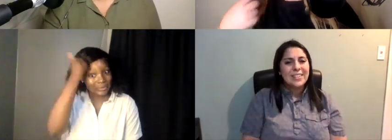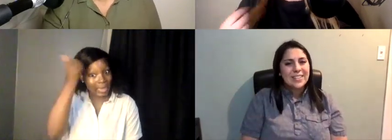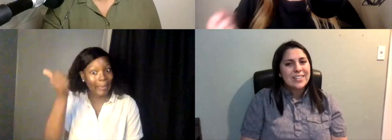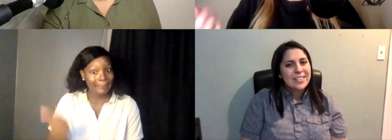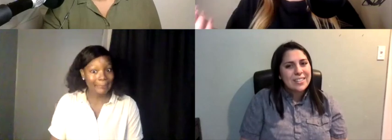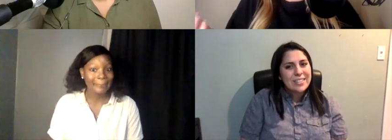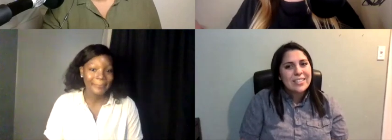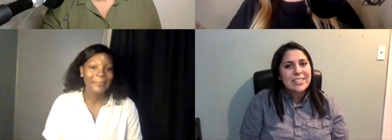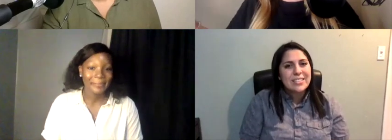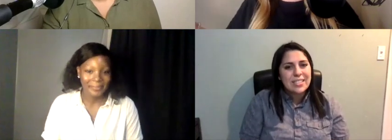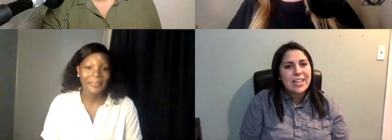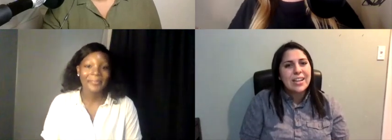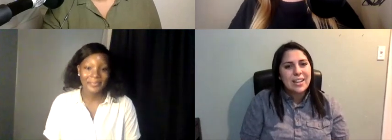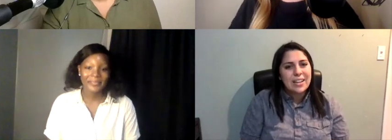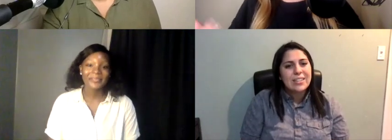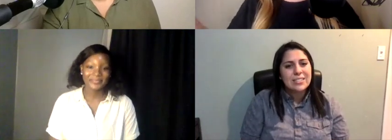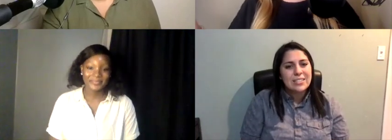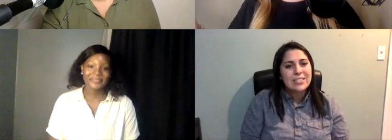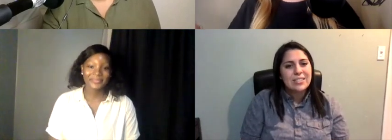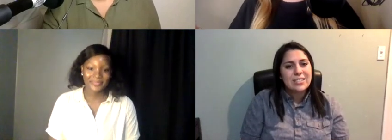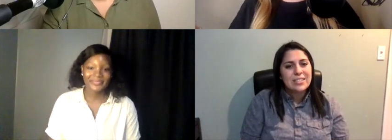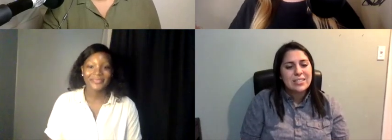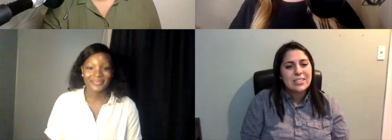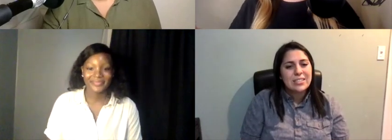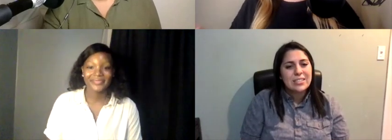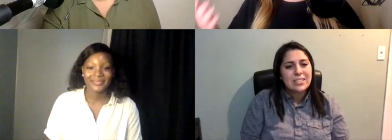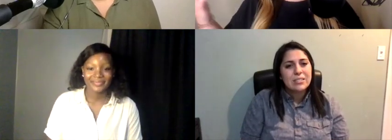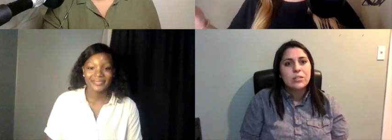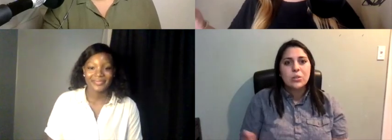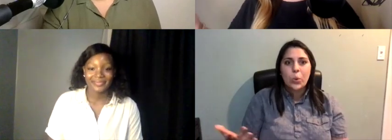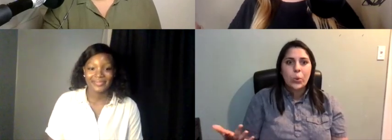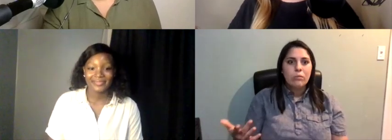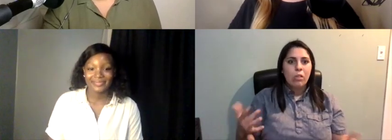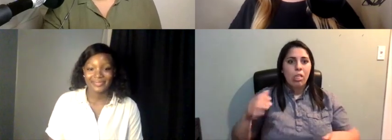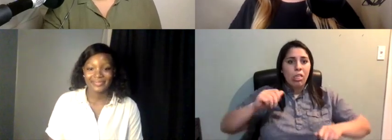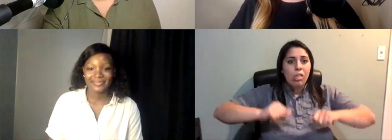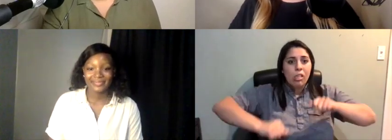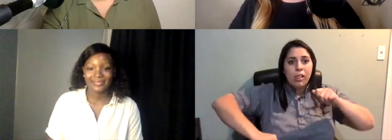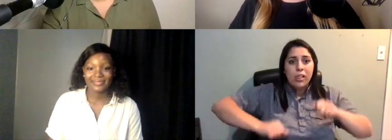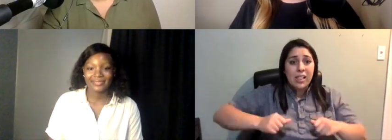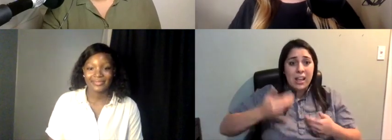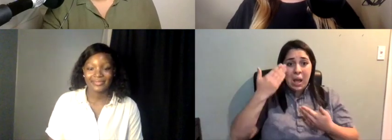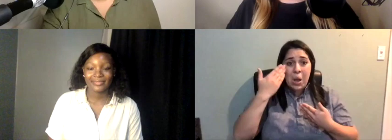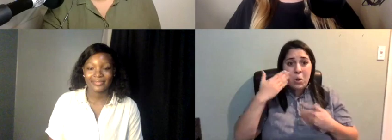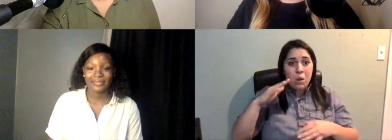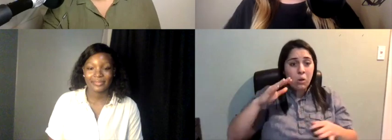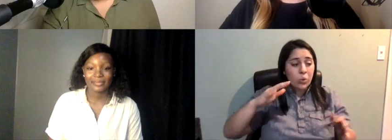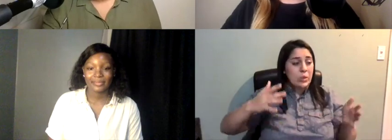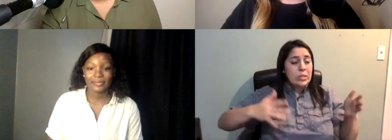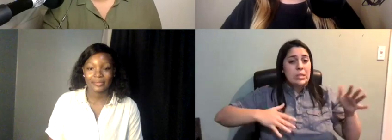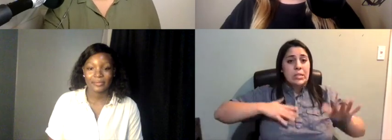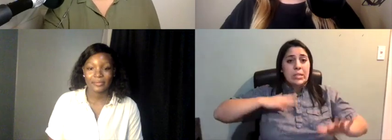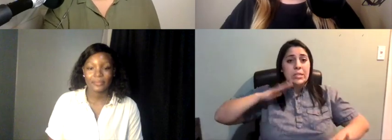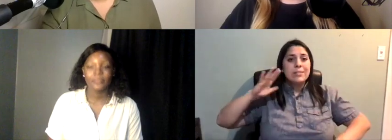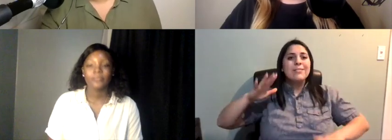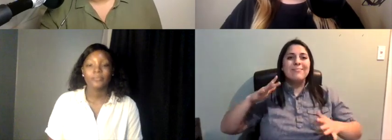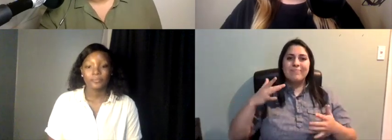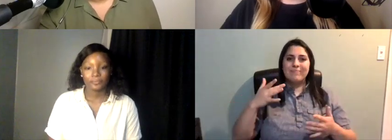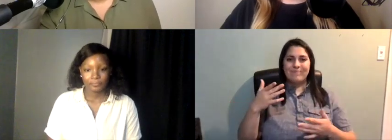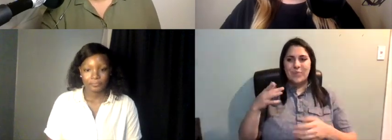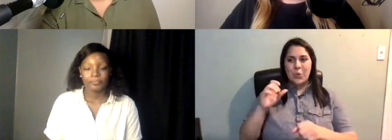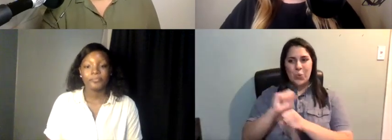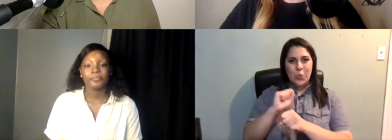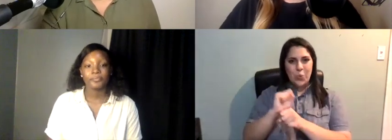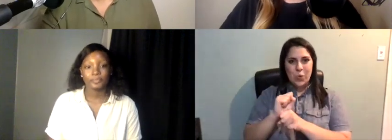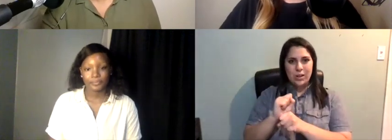right. There's always fear with uncertainty, and not having a job and income is like one of the ultimate uncertainties.